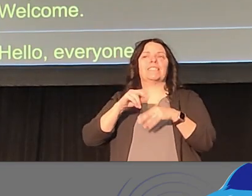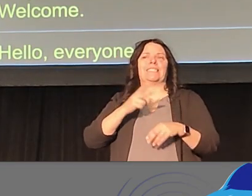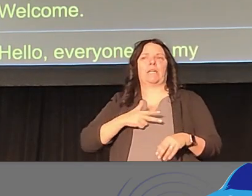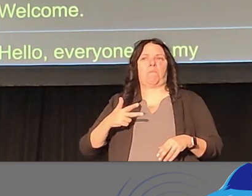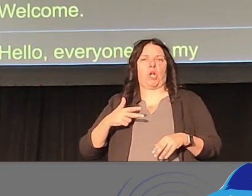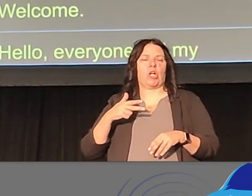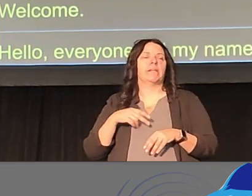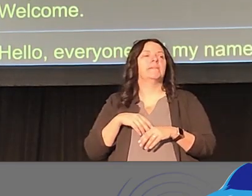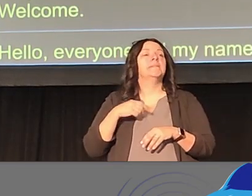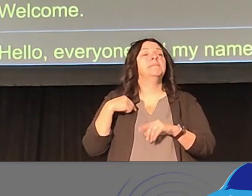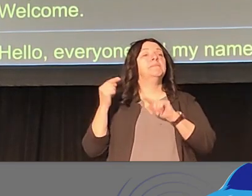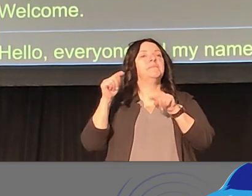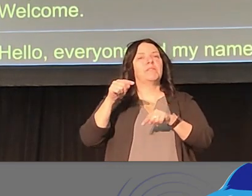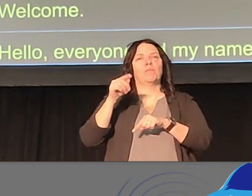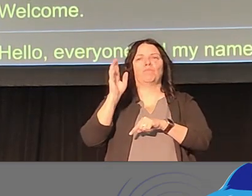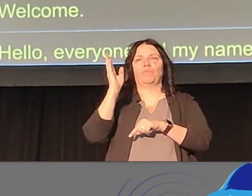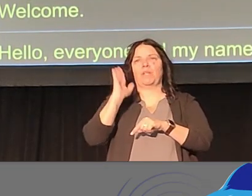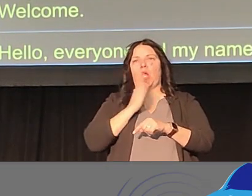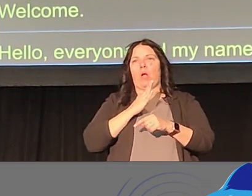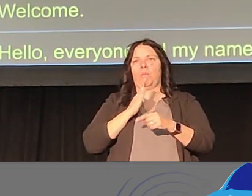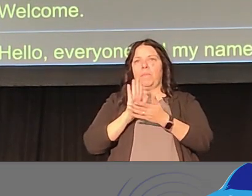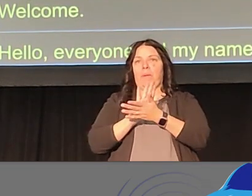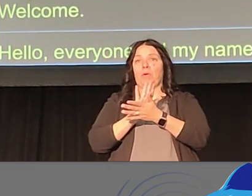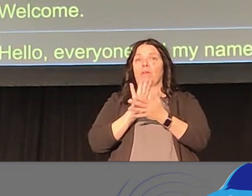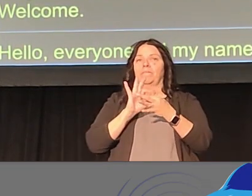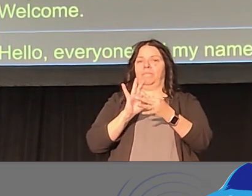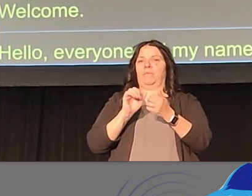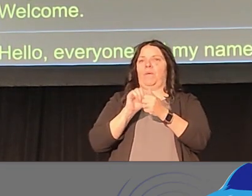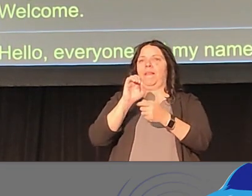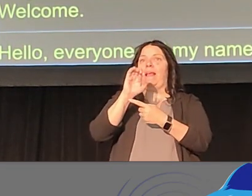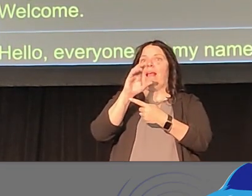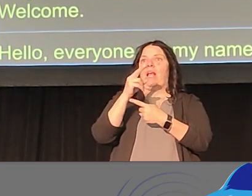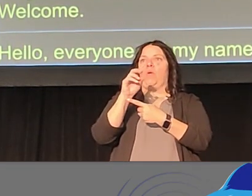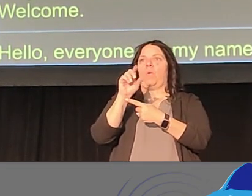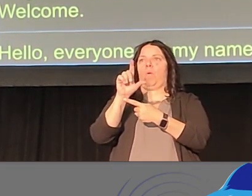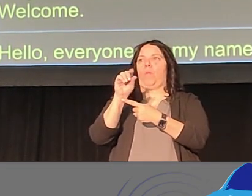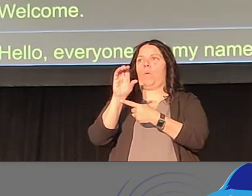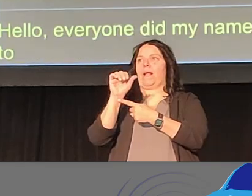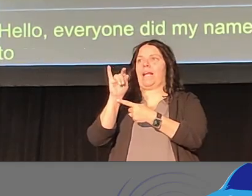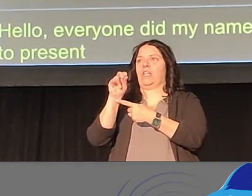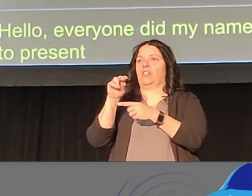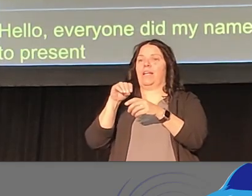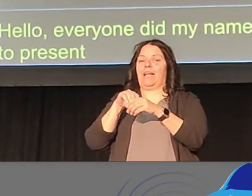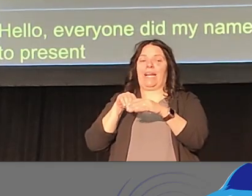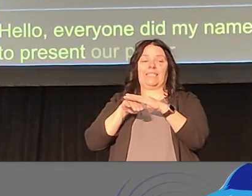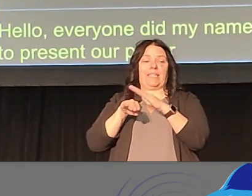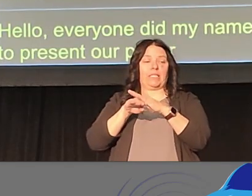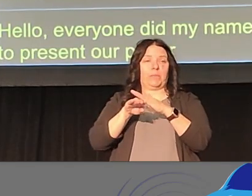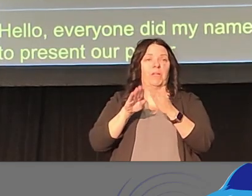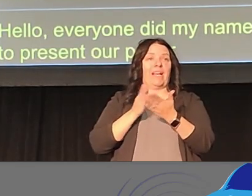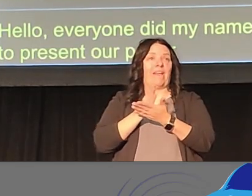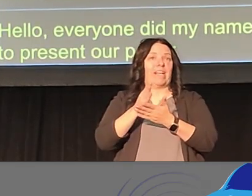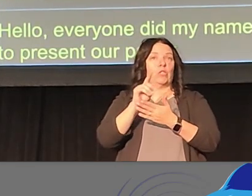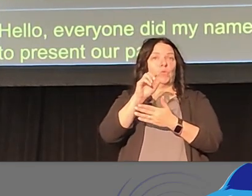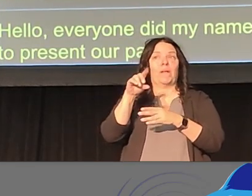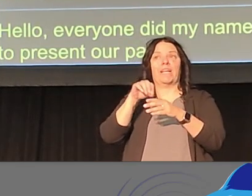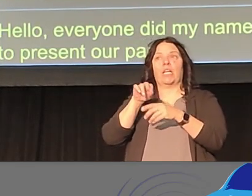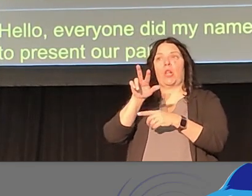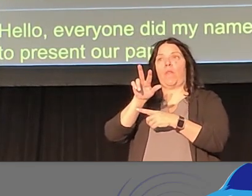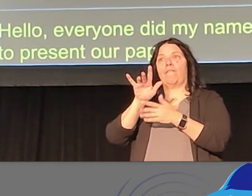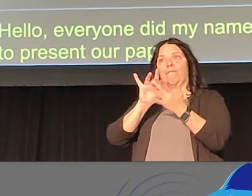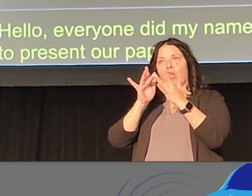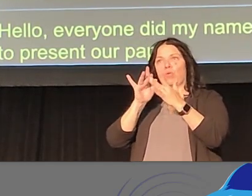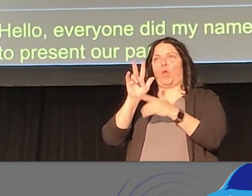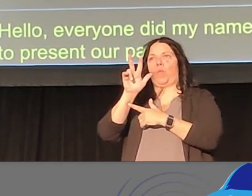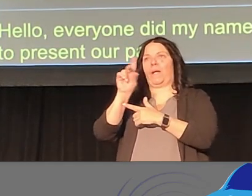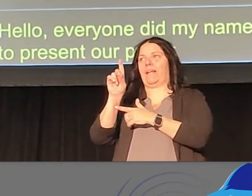am here to present our paper, Echolocation as an Accessible Navigation Tool in a Virtual 3D Environment, together with